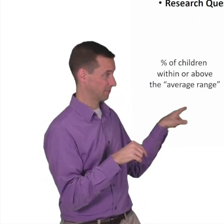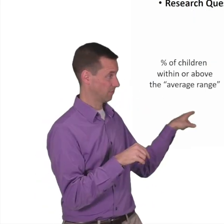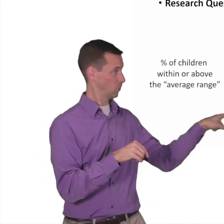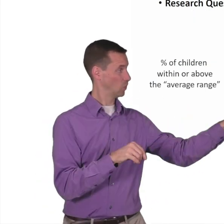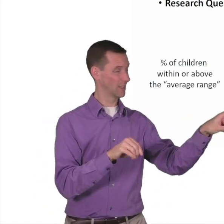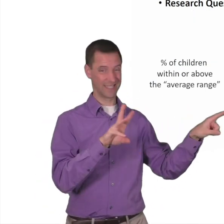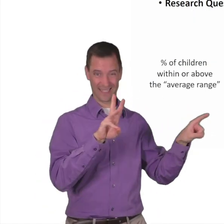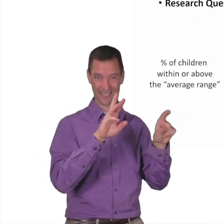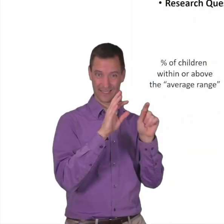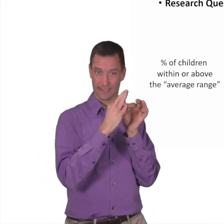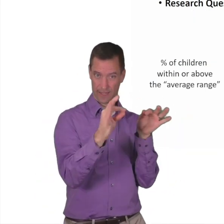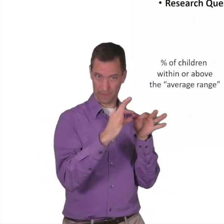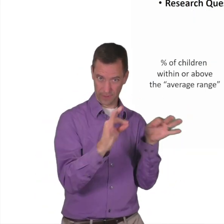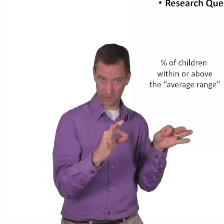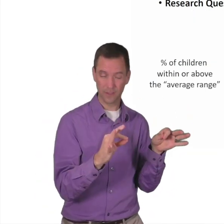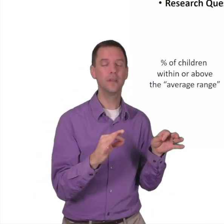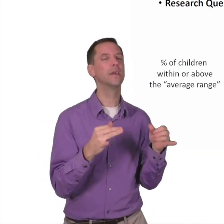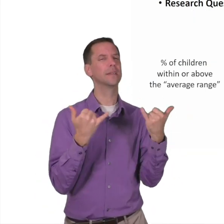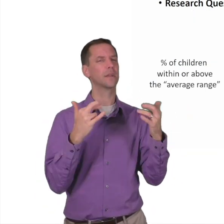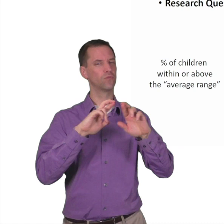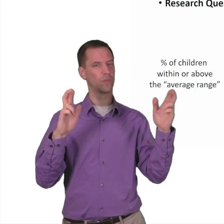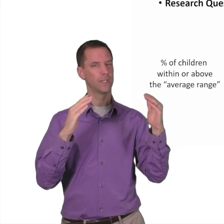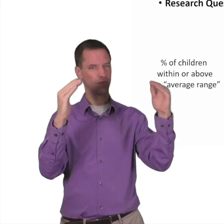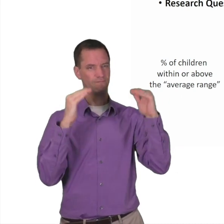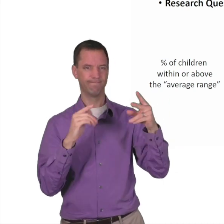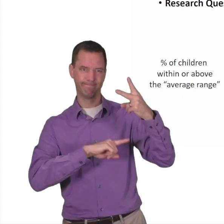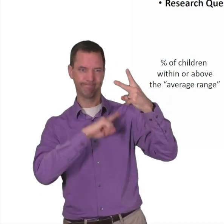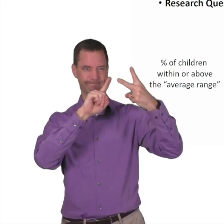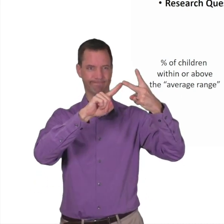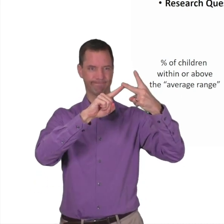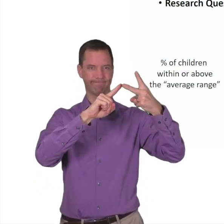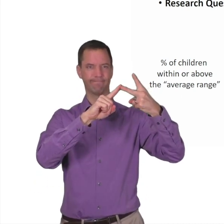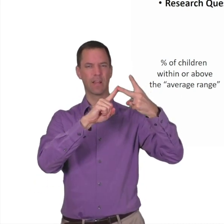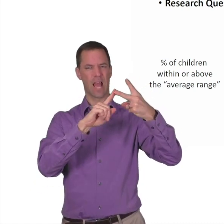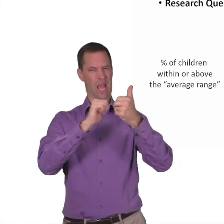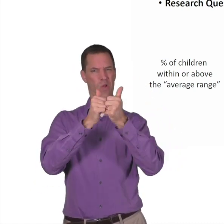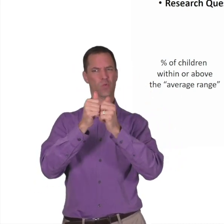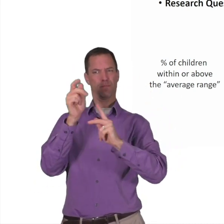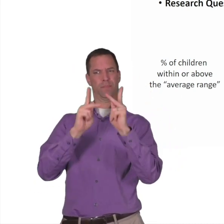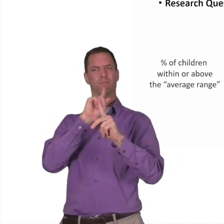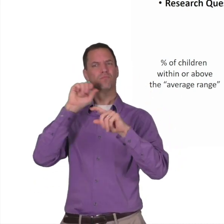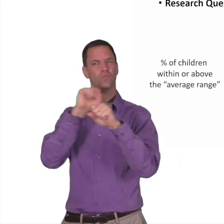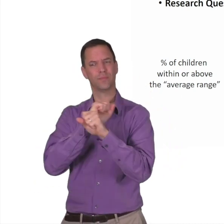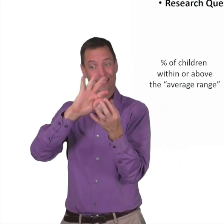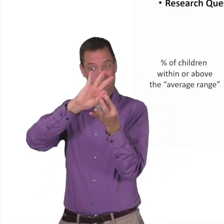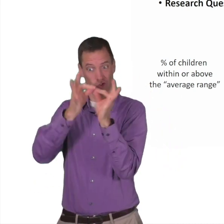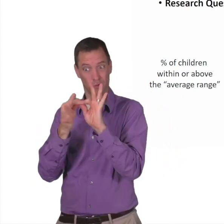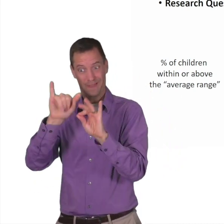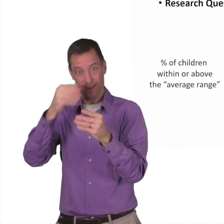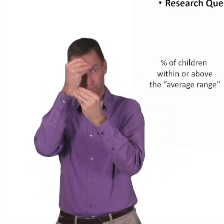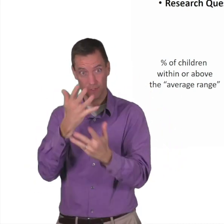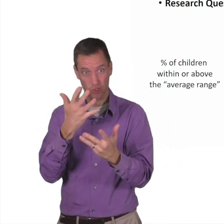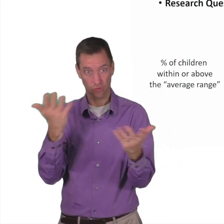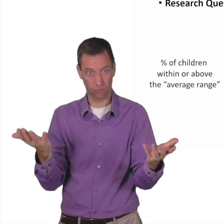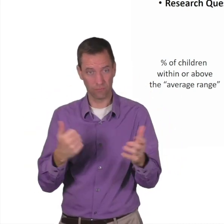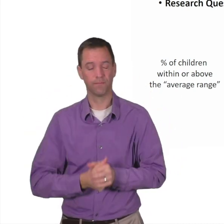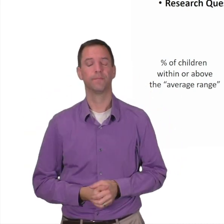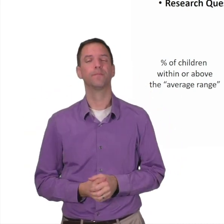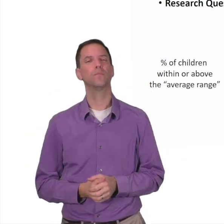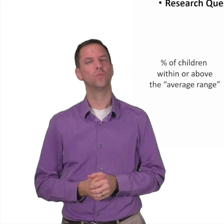So now that we've identified those 6 statements, now we're ready to answer that second research question. So how do people actually interpret this